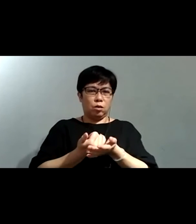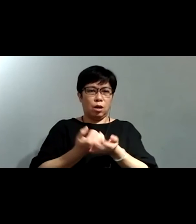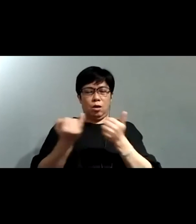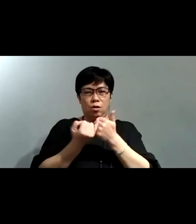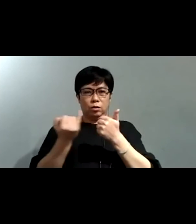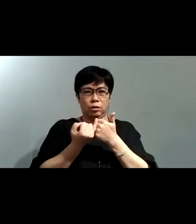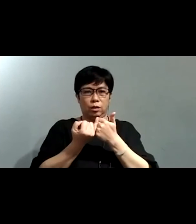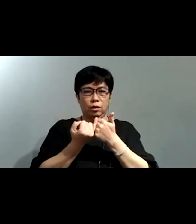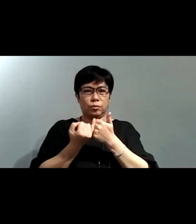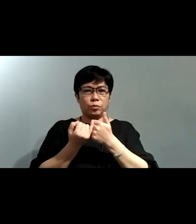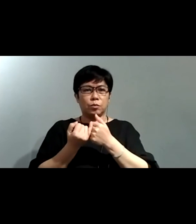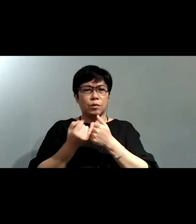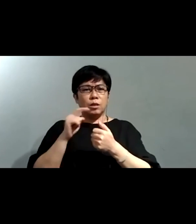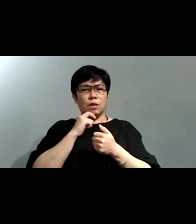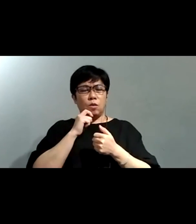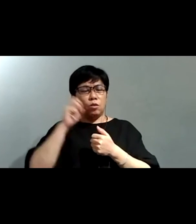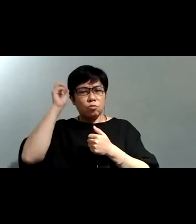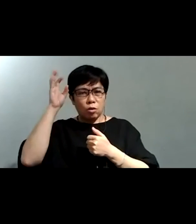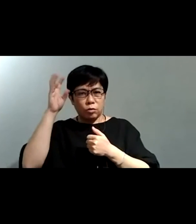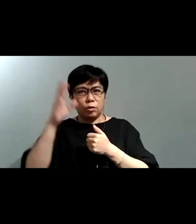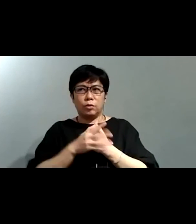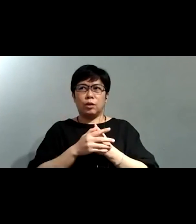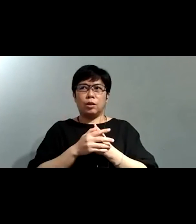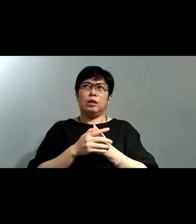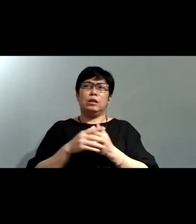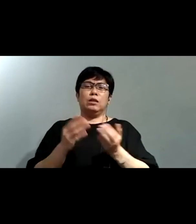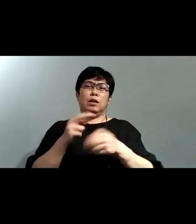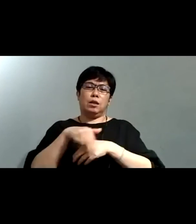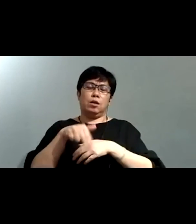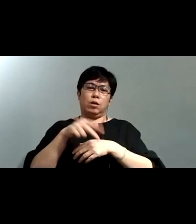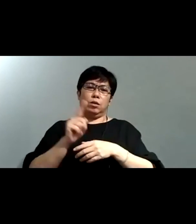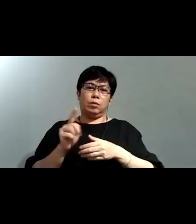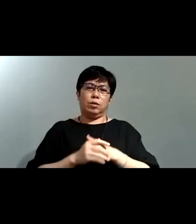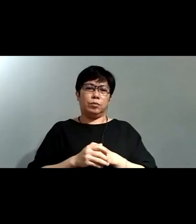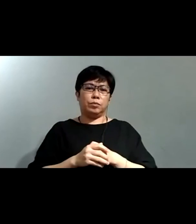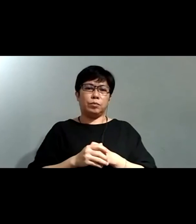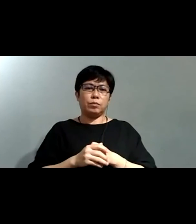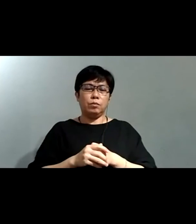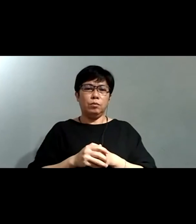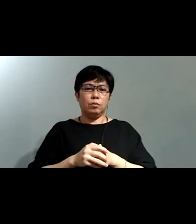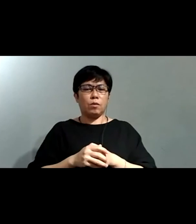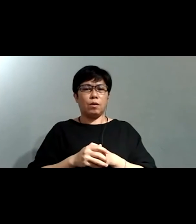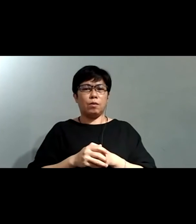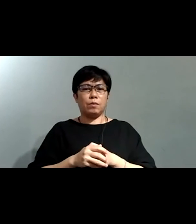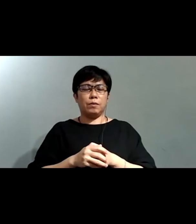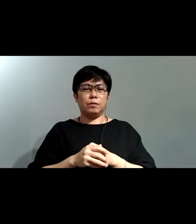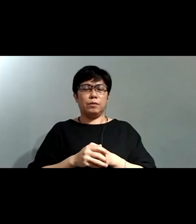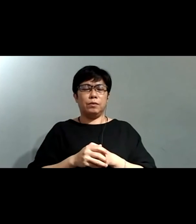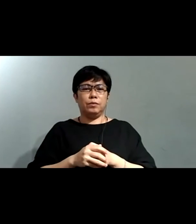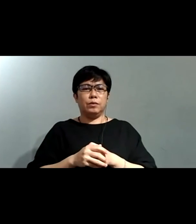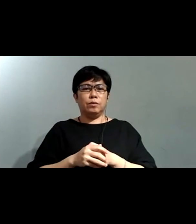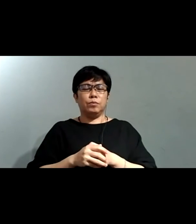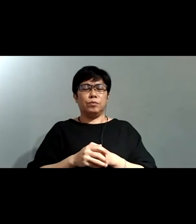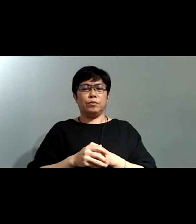And finally, this one, you can see why we have to engage the government and the expertise and the resident group, NGOs,